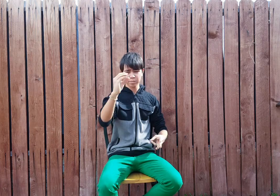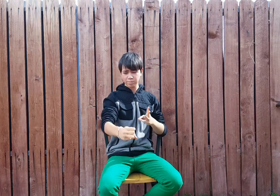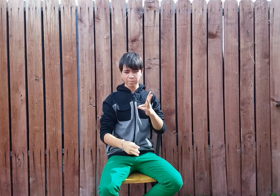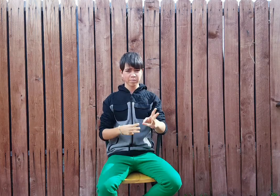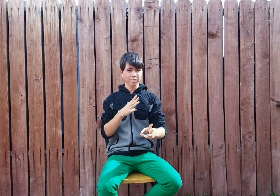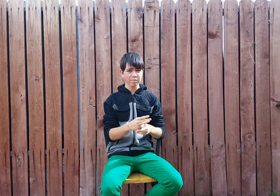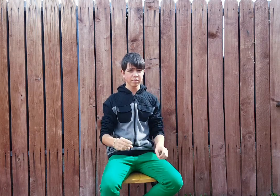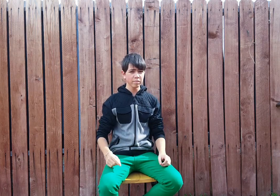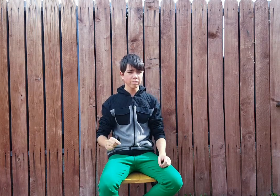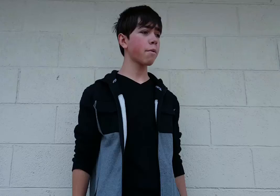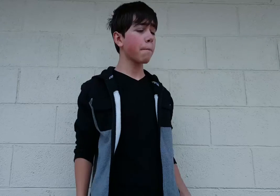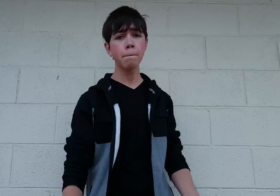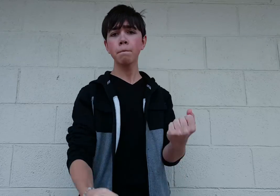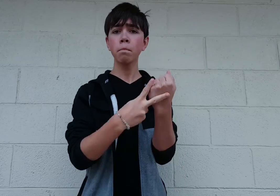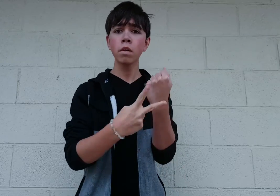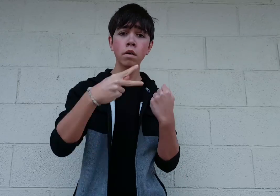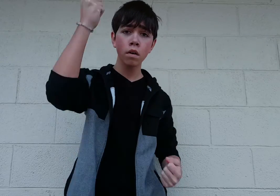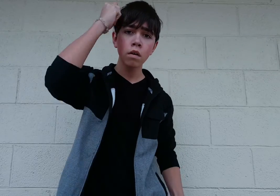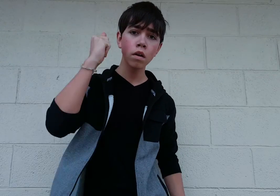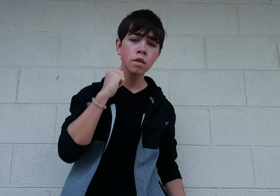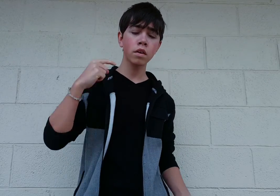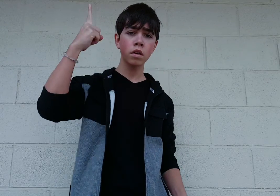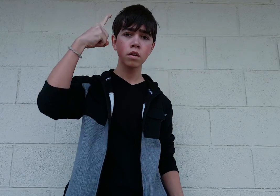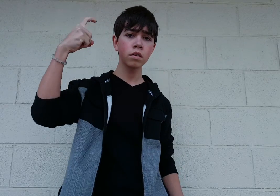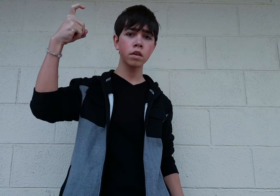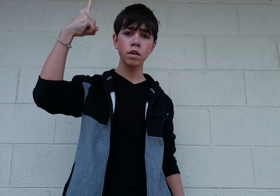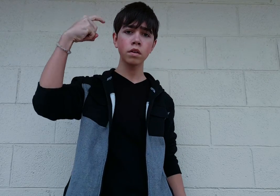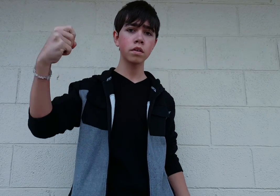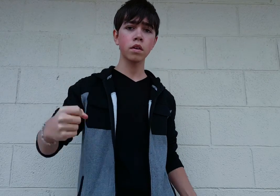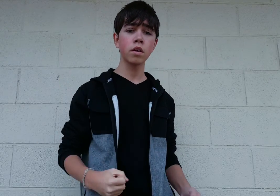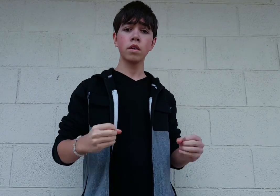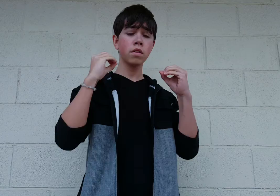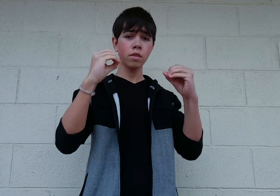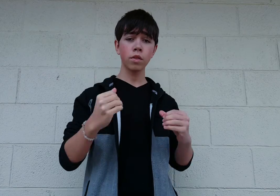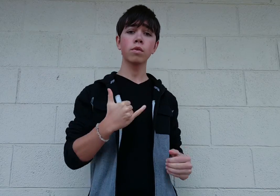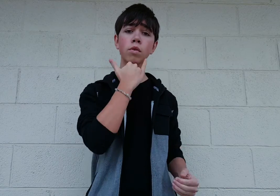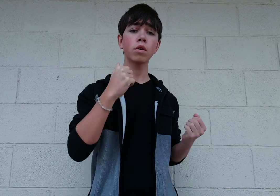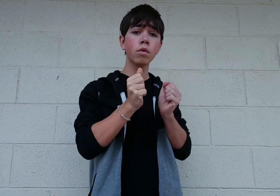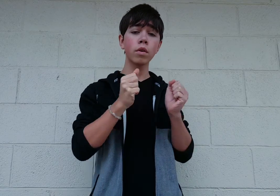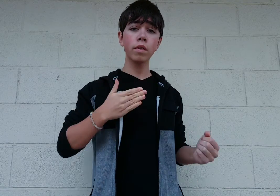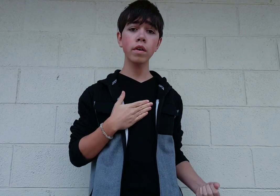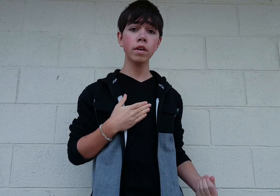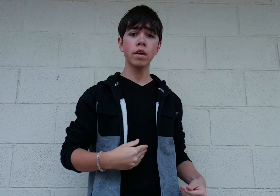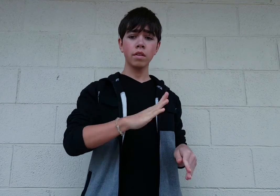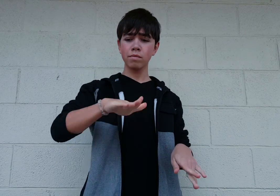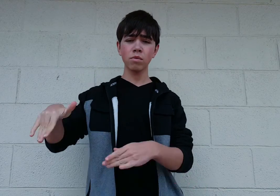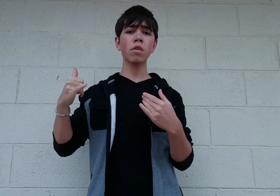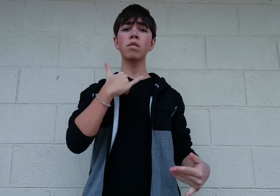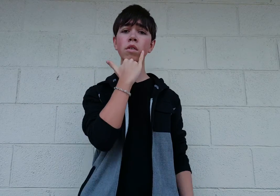centuries I've had my teenage dreams No, it's nothing wrong with me The kids are all wrong